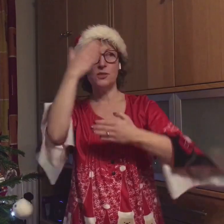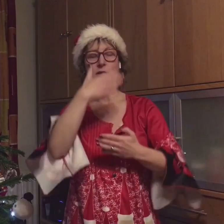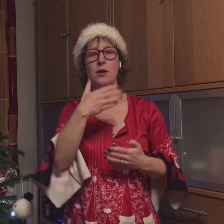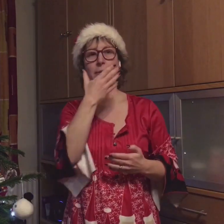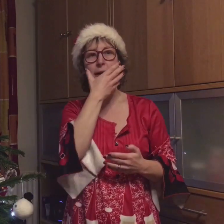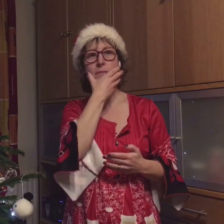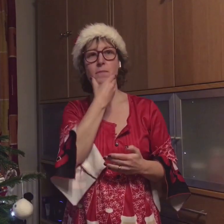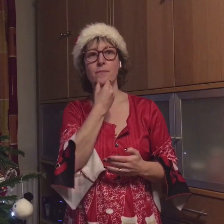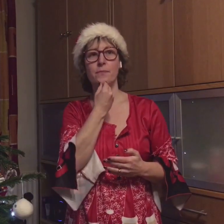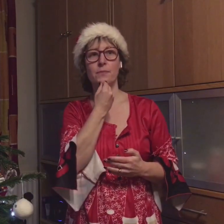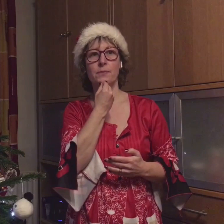Snowman.